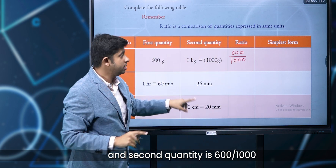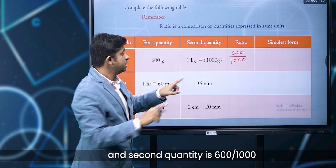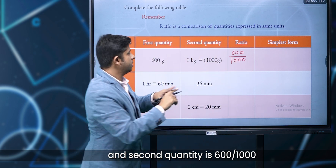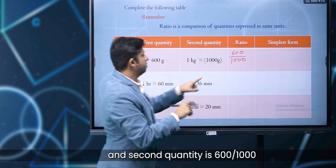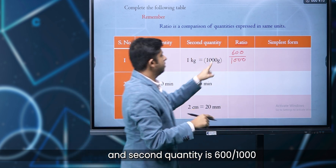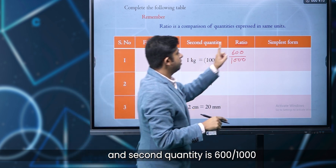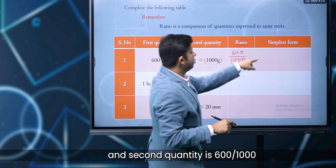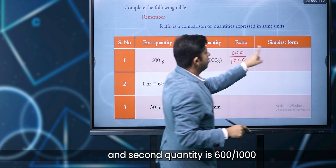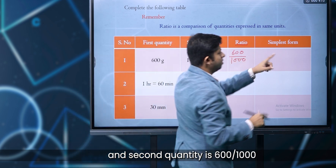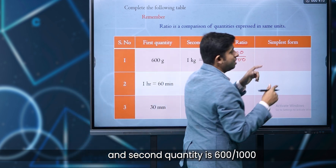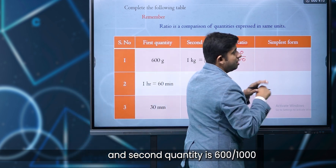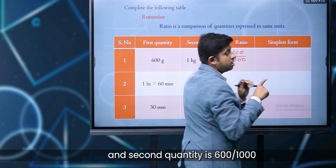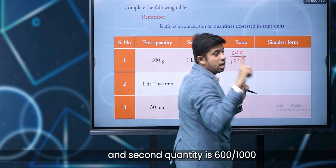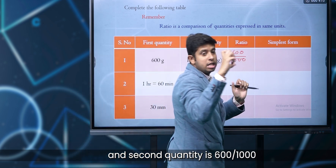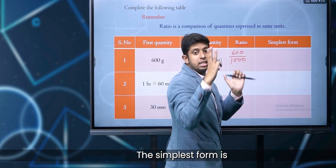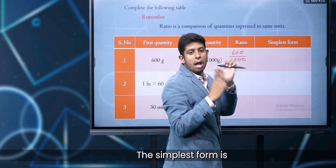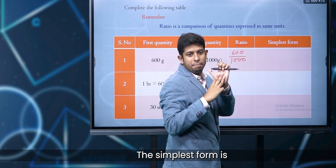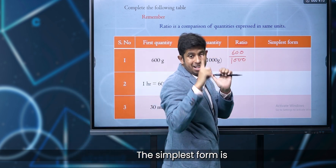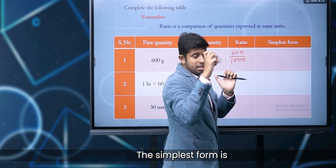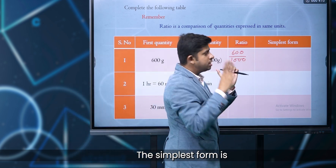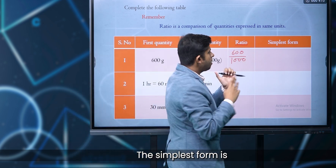by 1000. The simplest form is